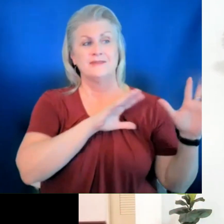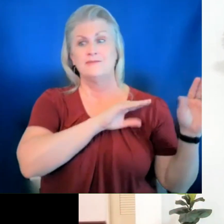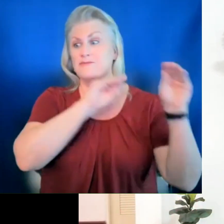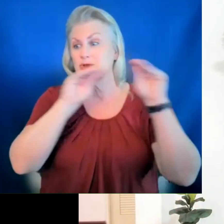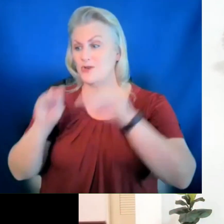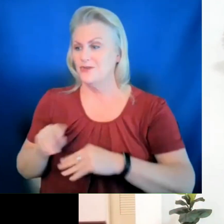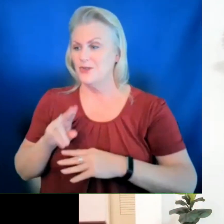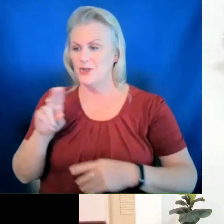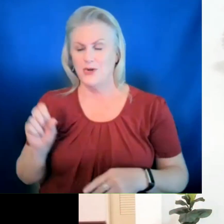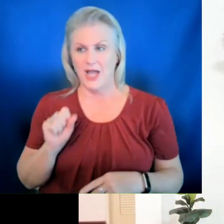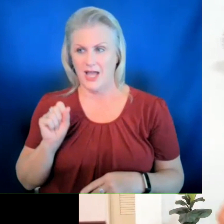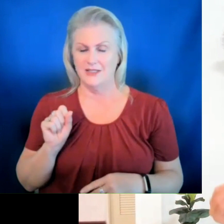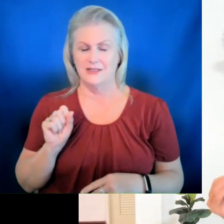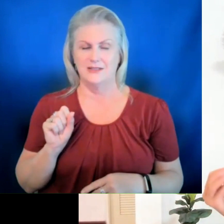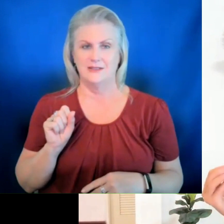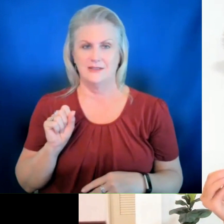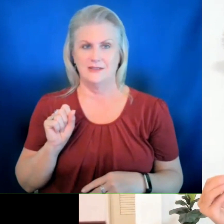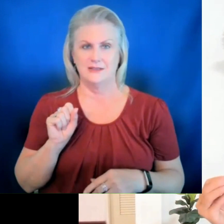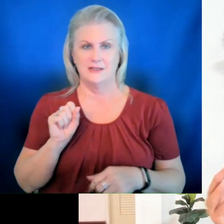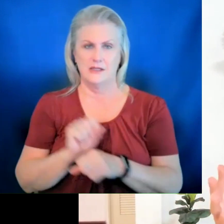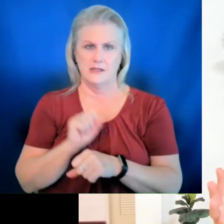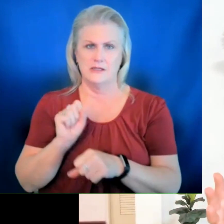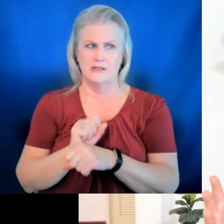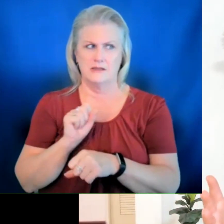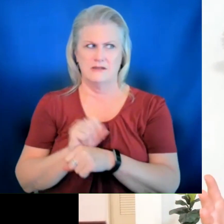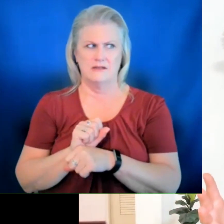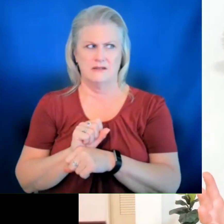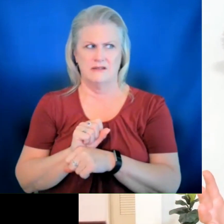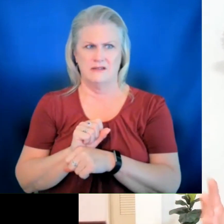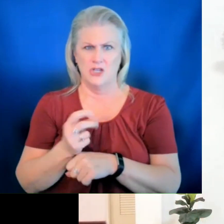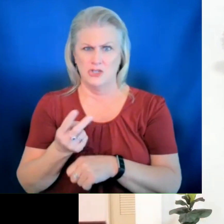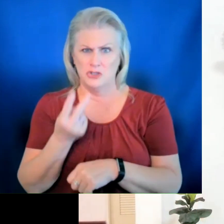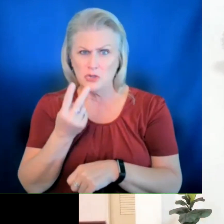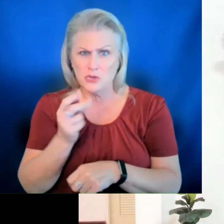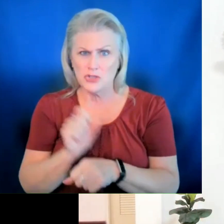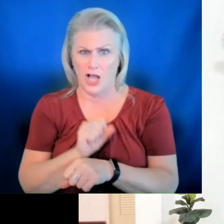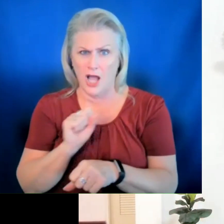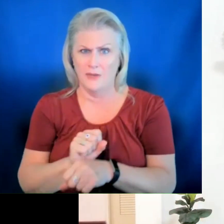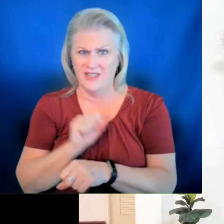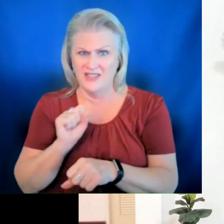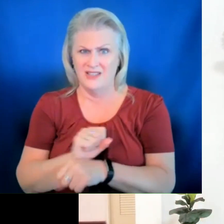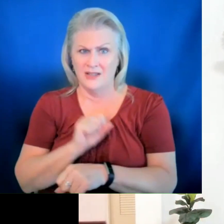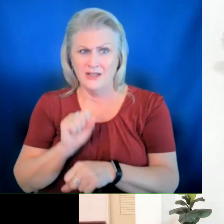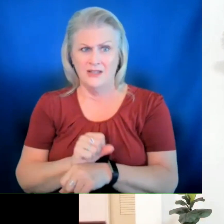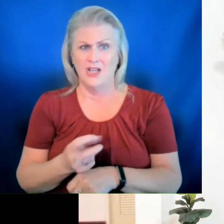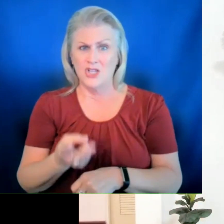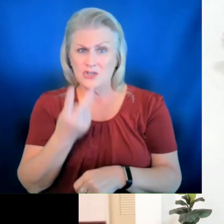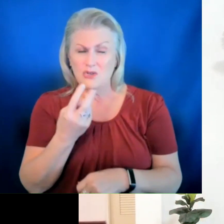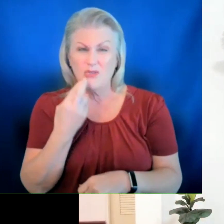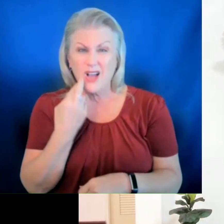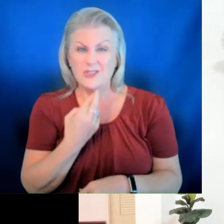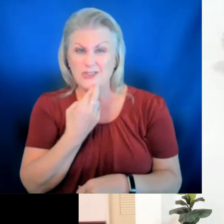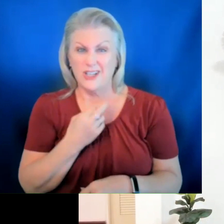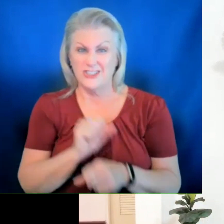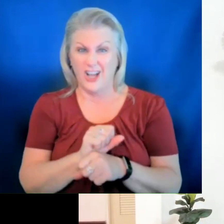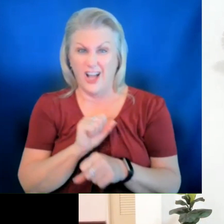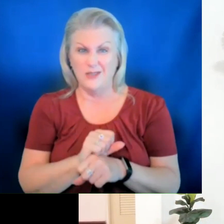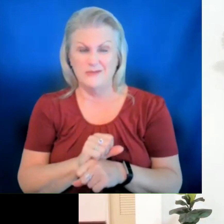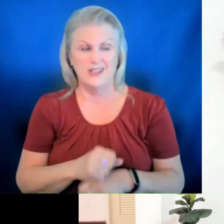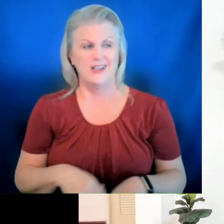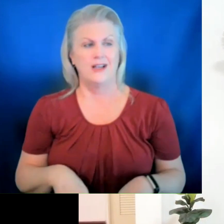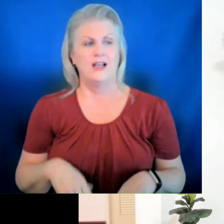US and I started working and not just one job, but two jobs, two restaurant